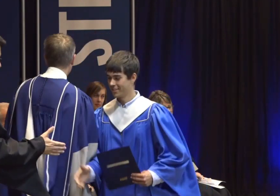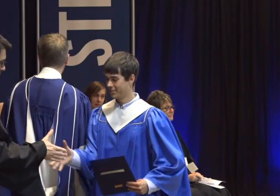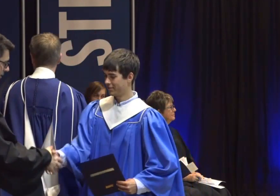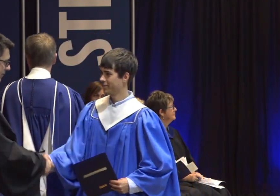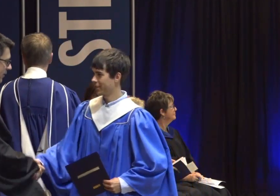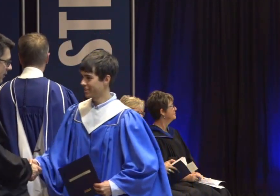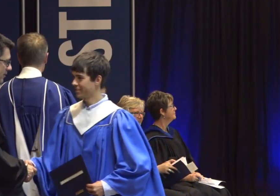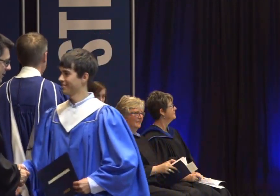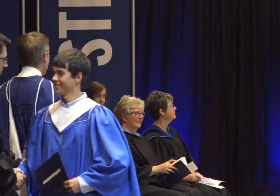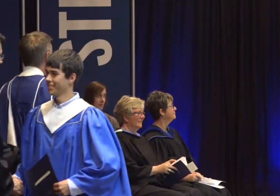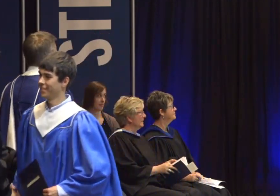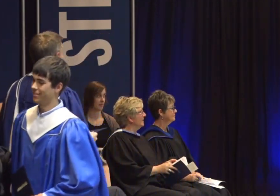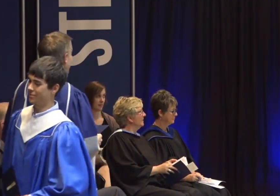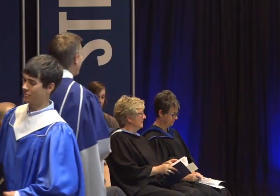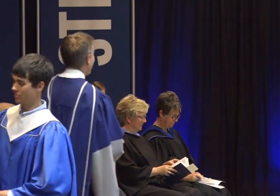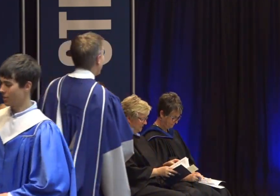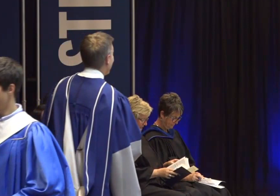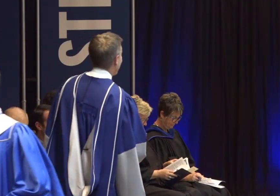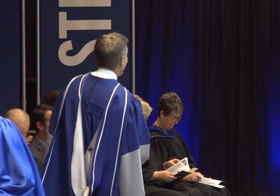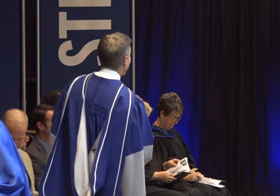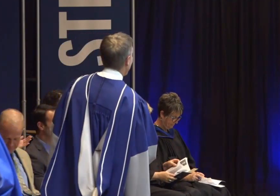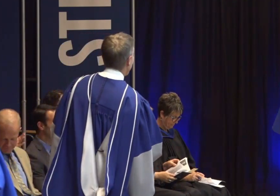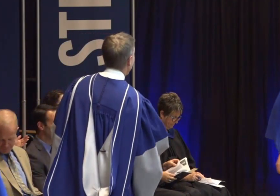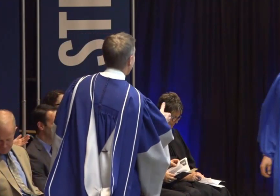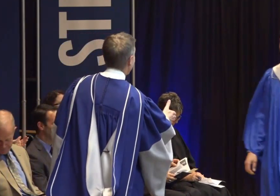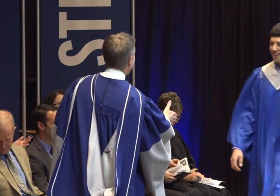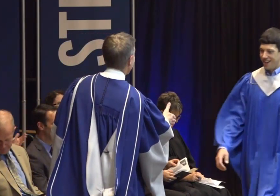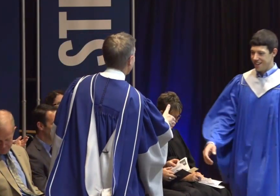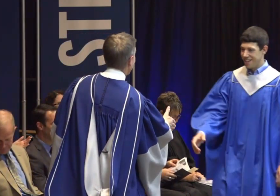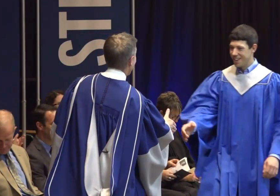Tyler Surette, honors.